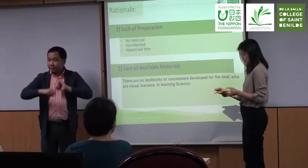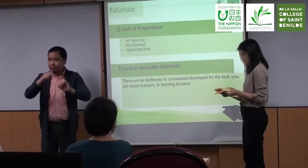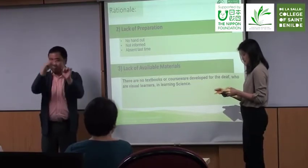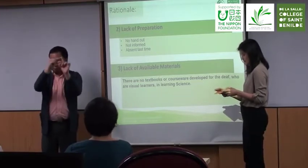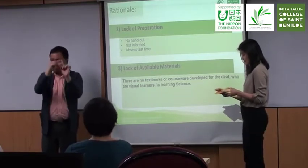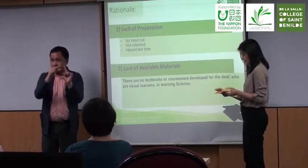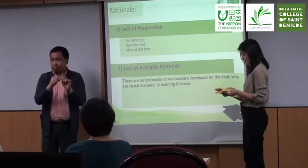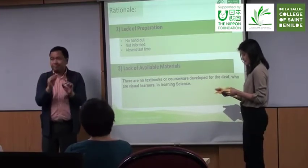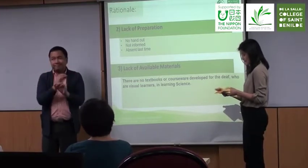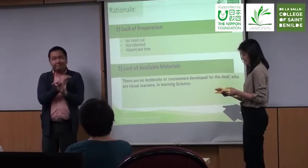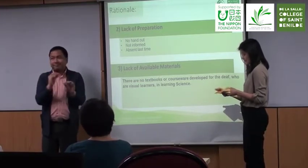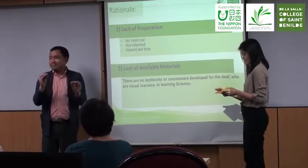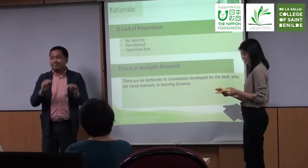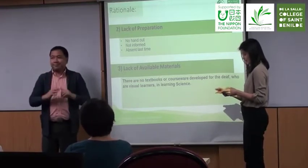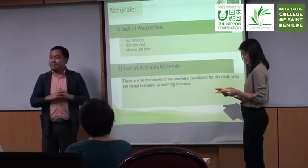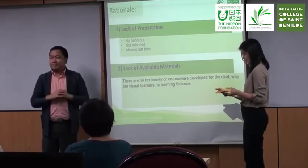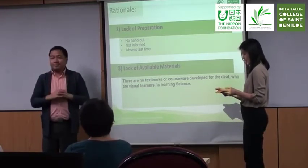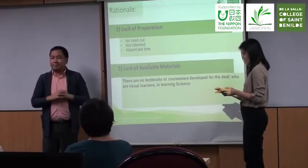terms.